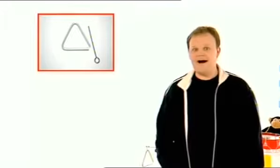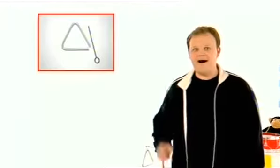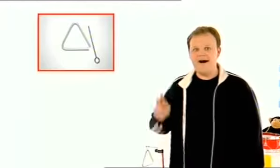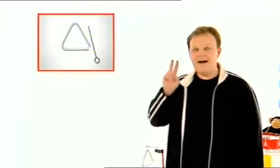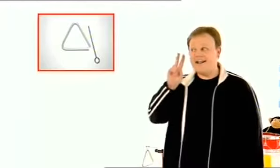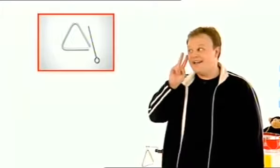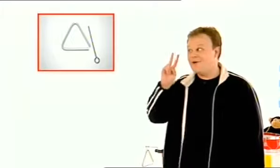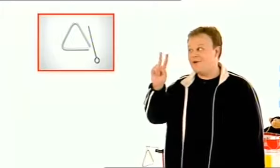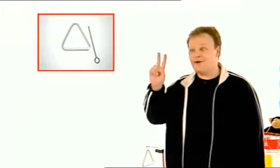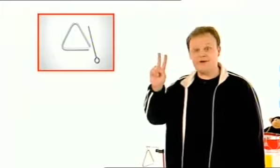Ah, look,